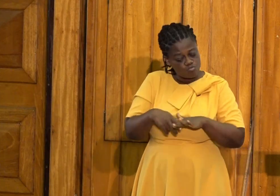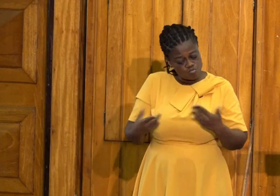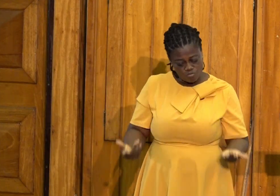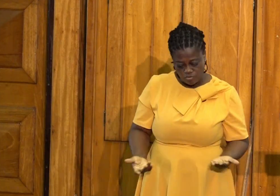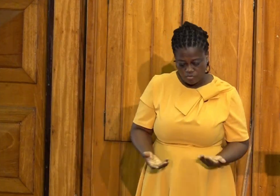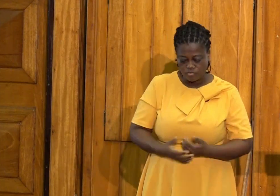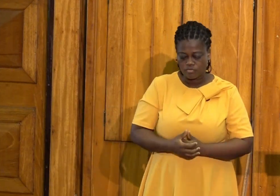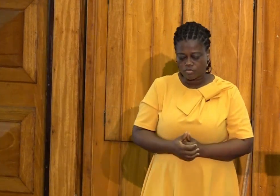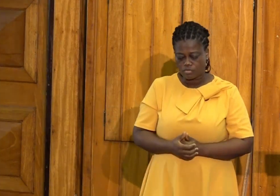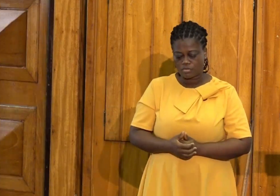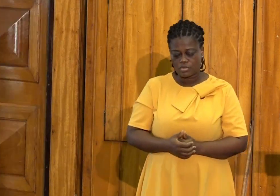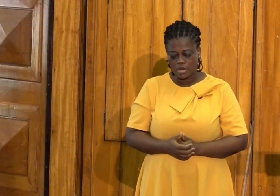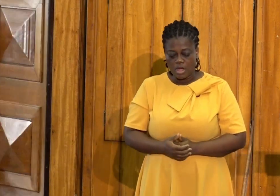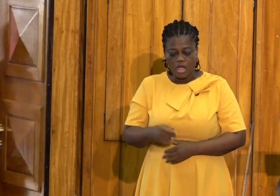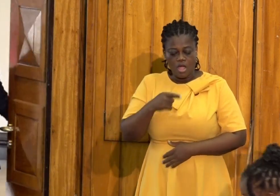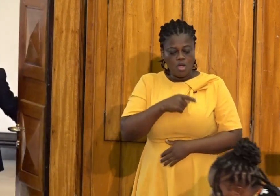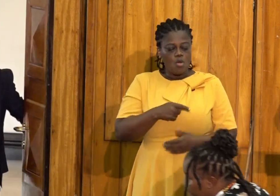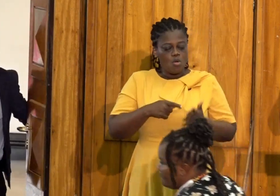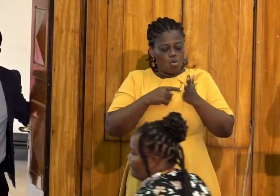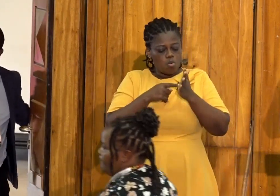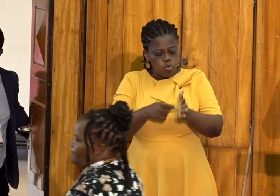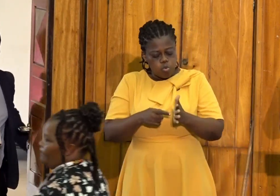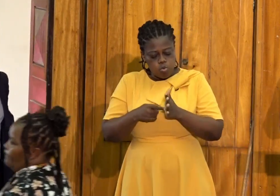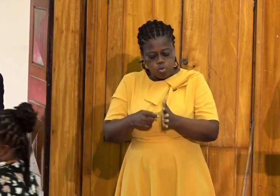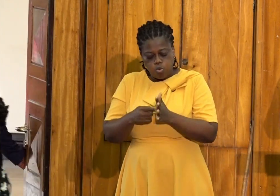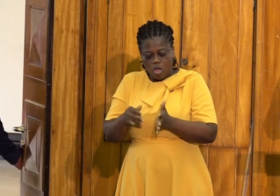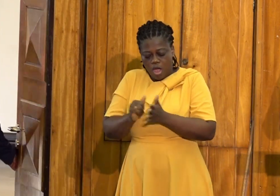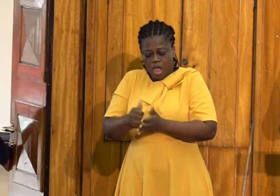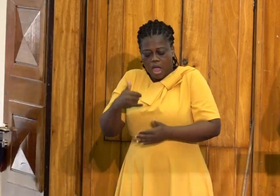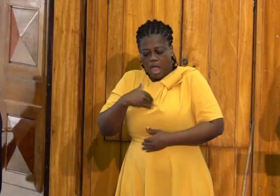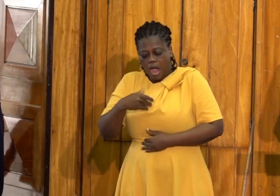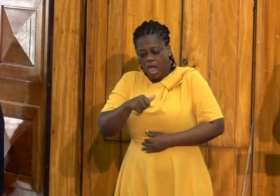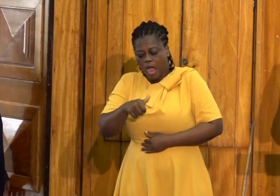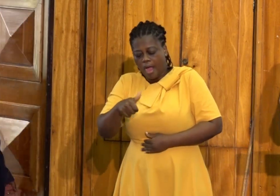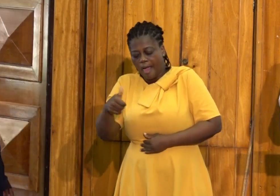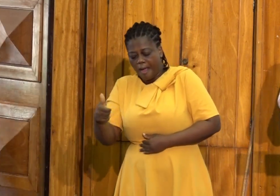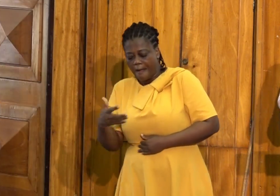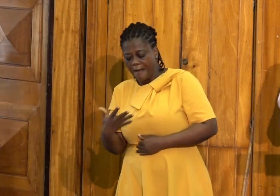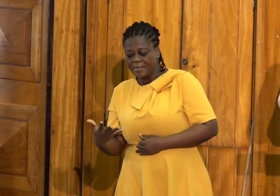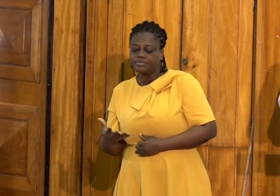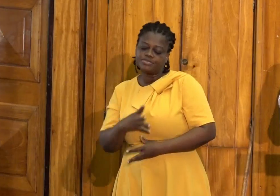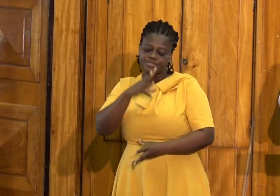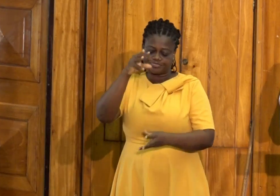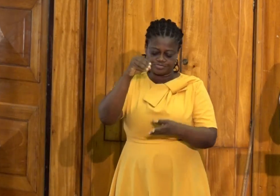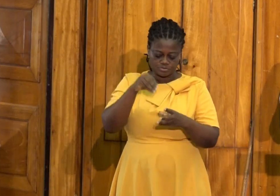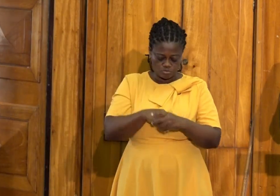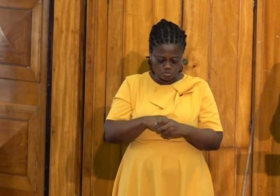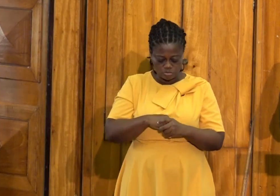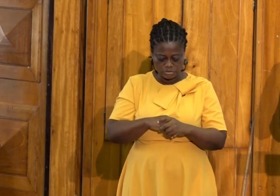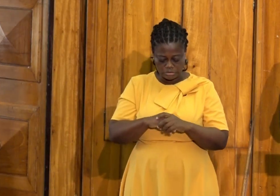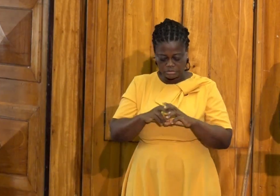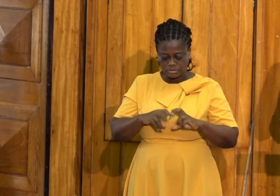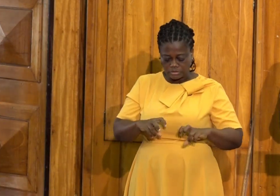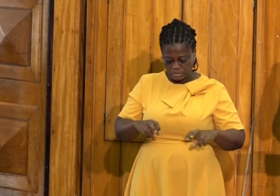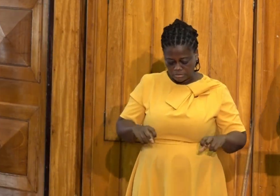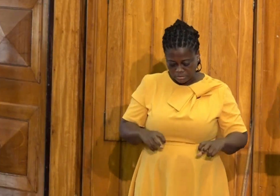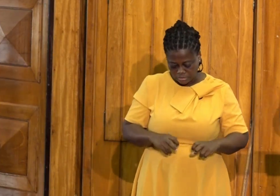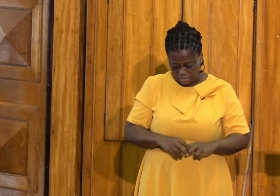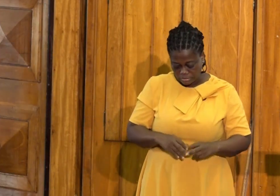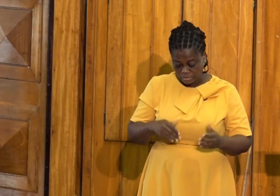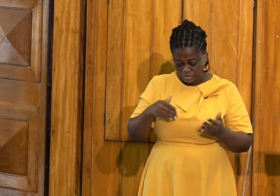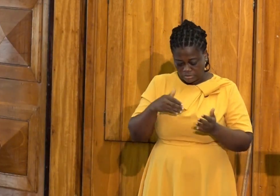This map shows the Harare facilities that we included in our analysis. Harare is